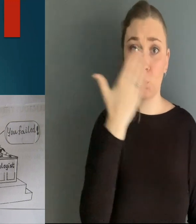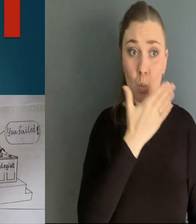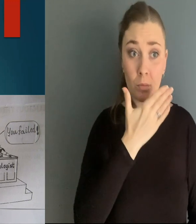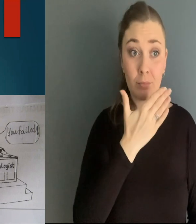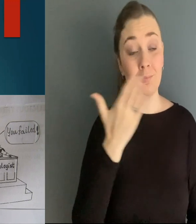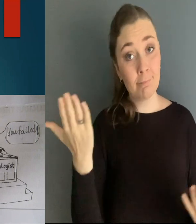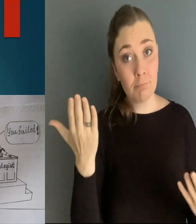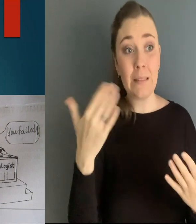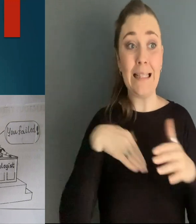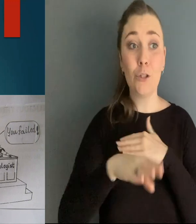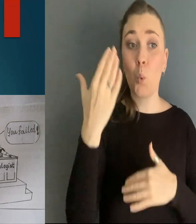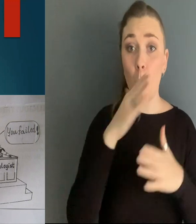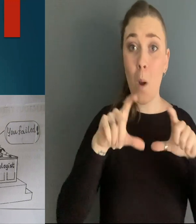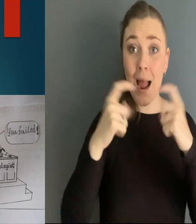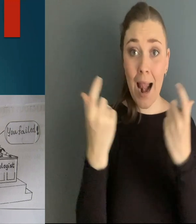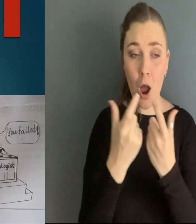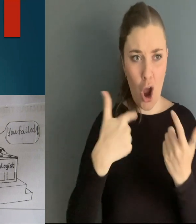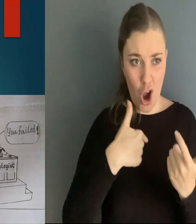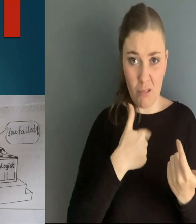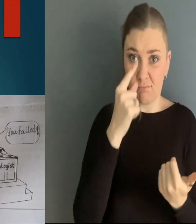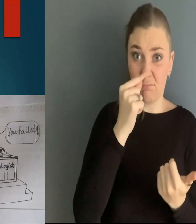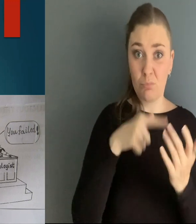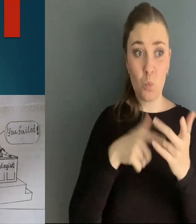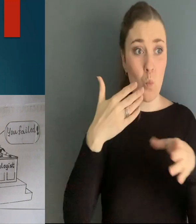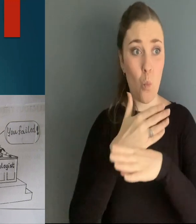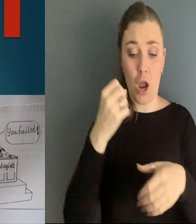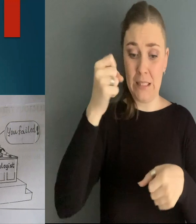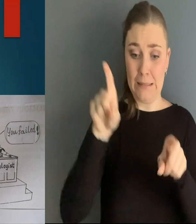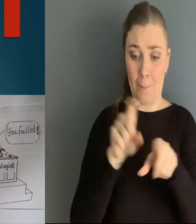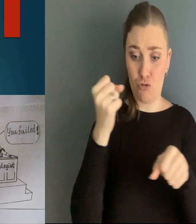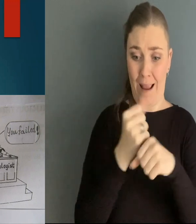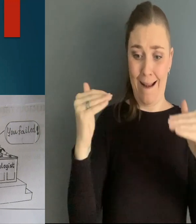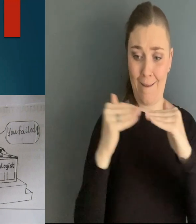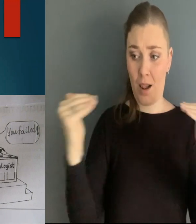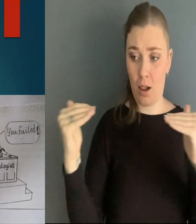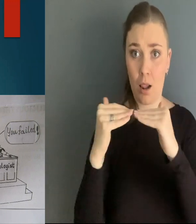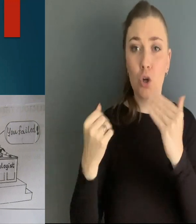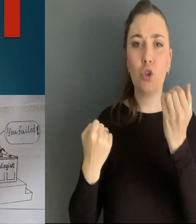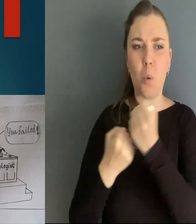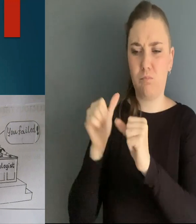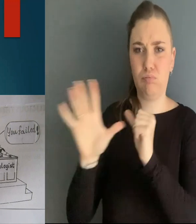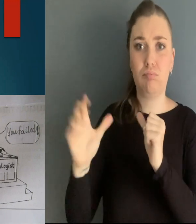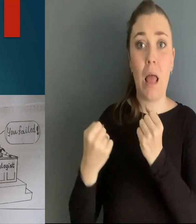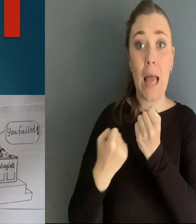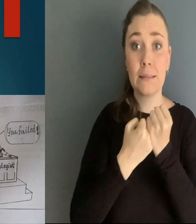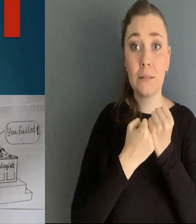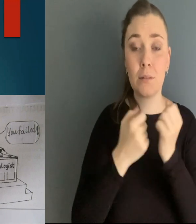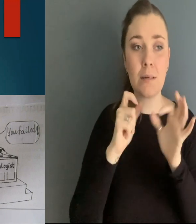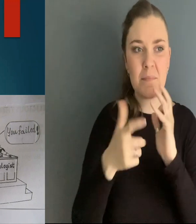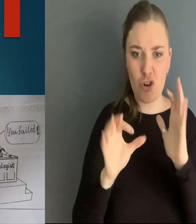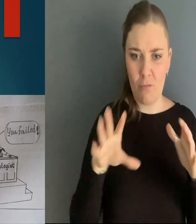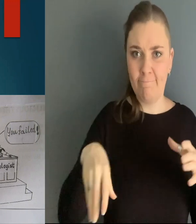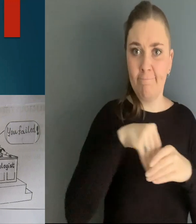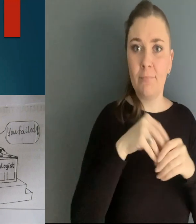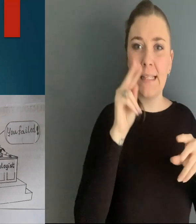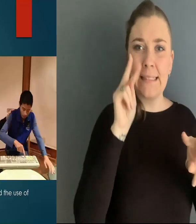other hand in school classes i was able to work at grade level with the support of a fantastic aid but this didn't count in